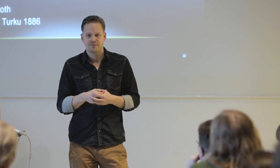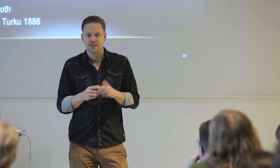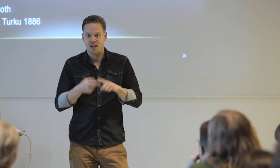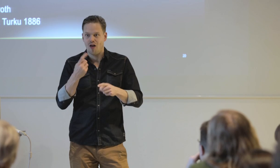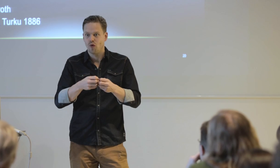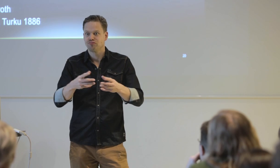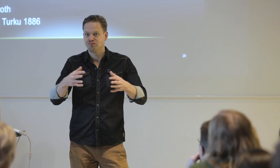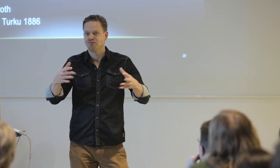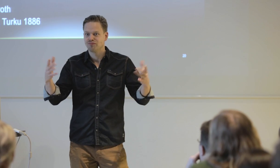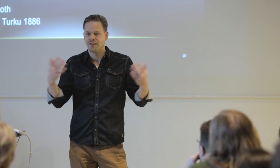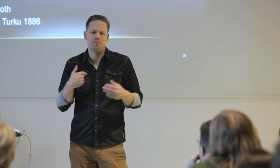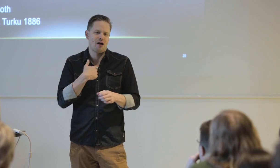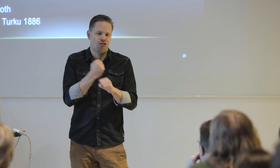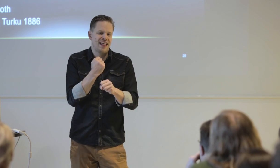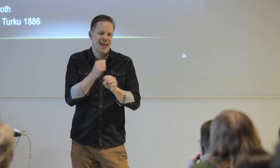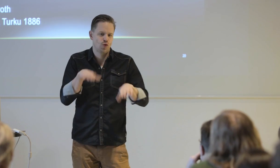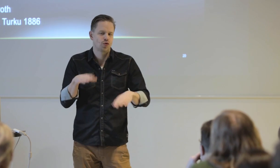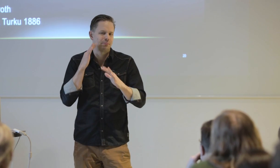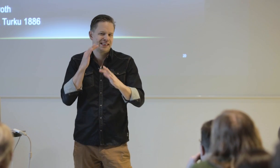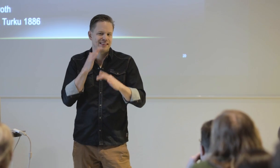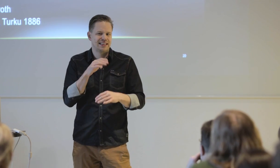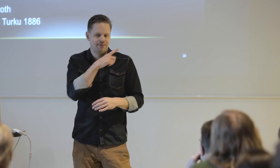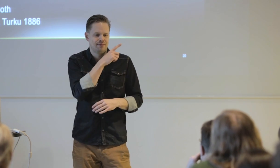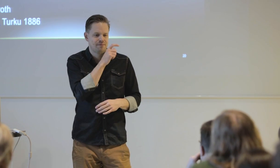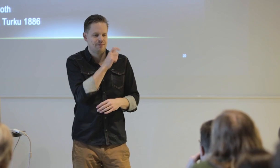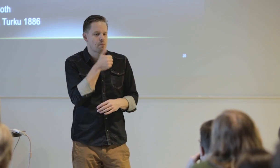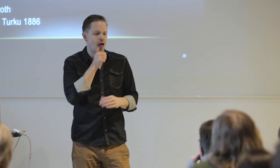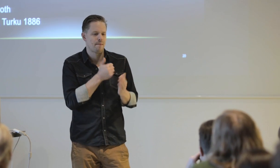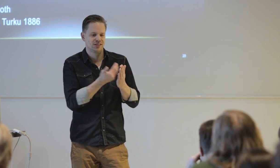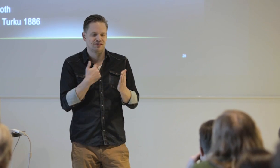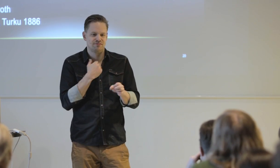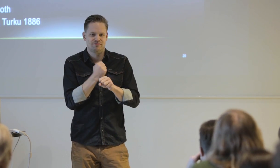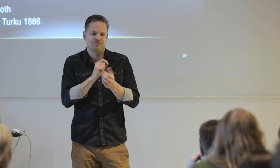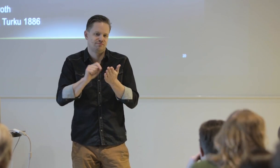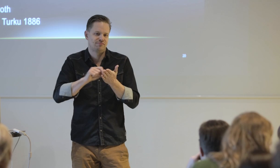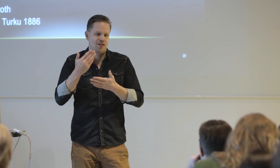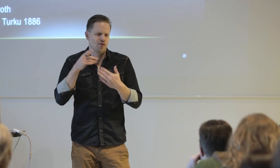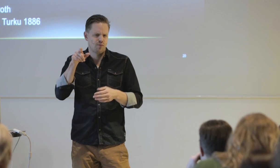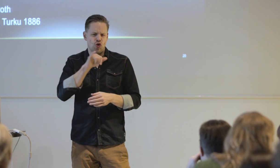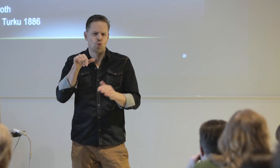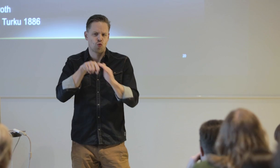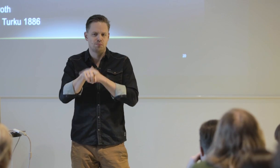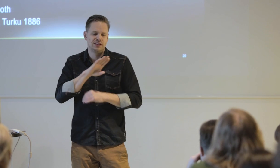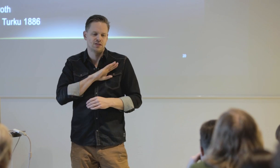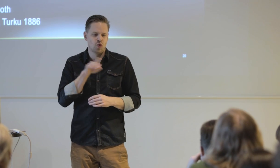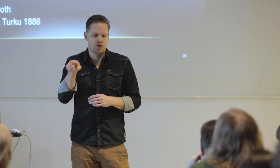Finland. So it's all started from that. And I've also made a song, I've written a song about